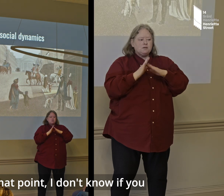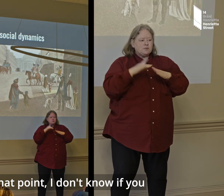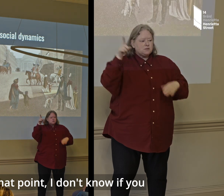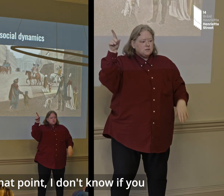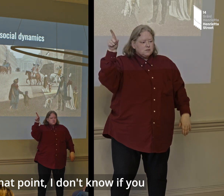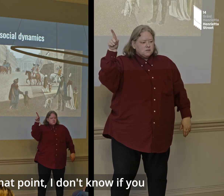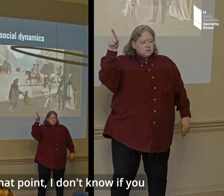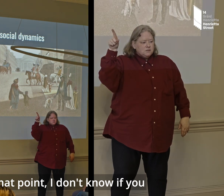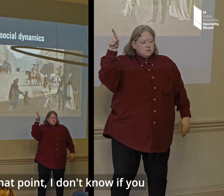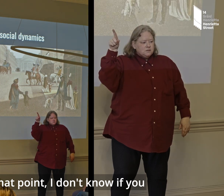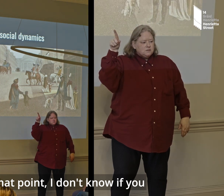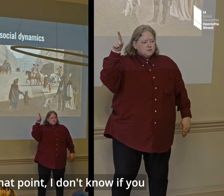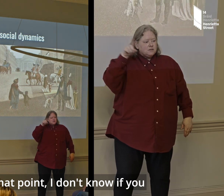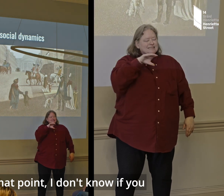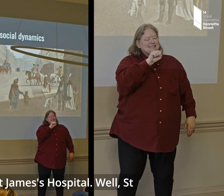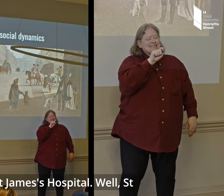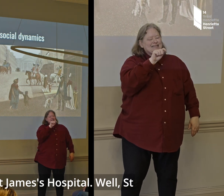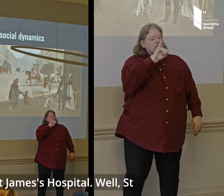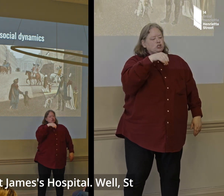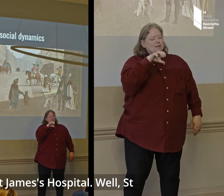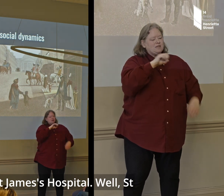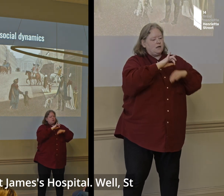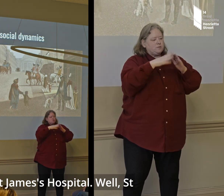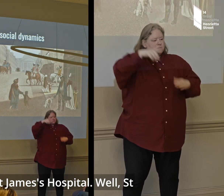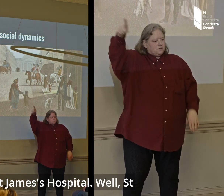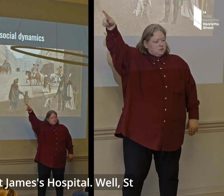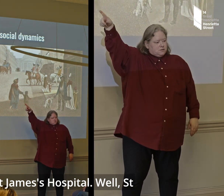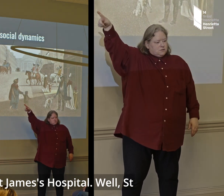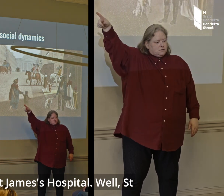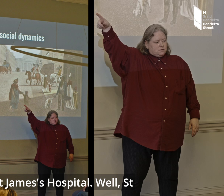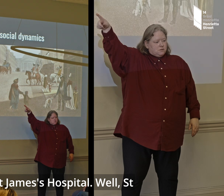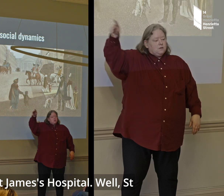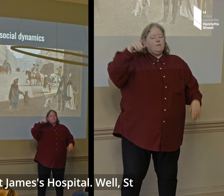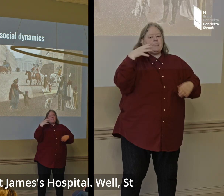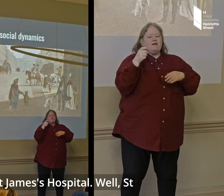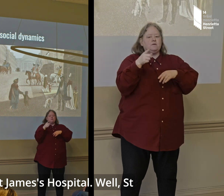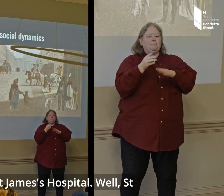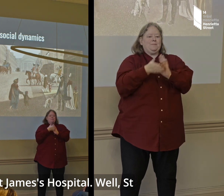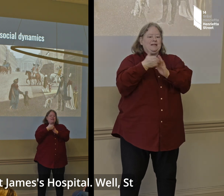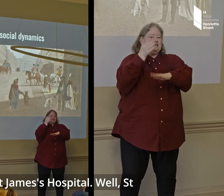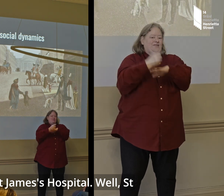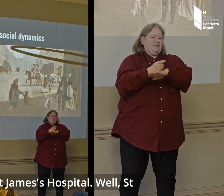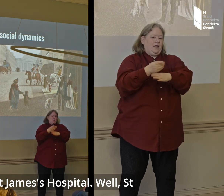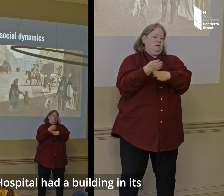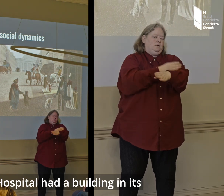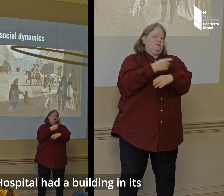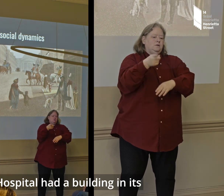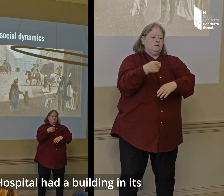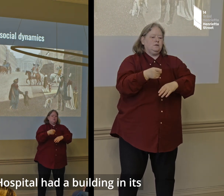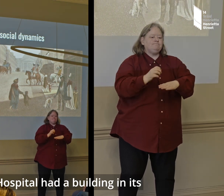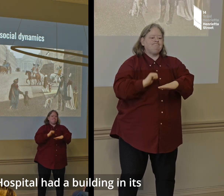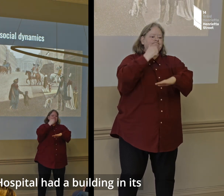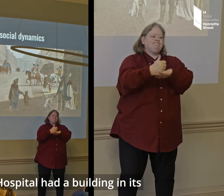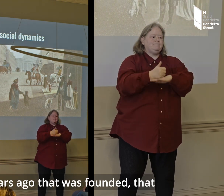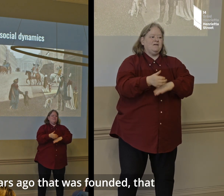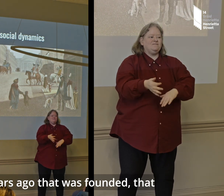after that point, I don't know if you know St. James's Hospital. Well, St. James's Hospital